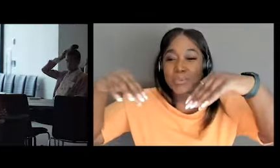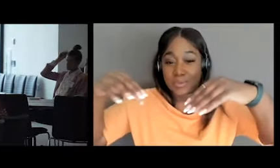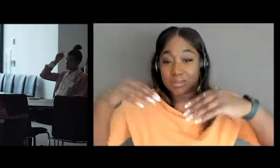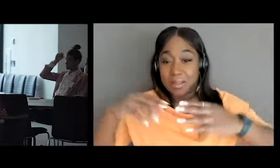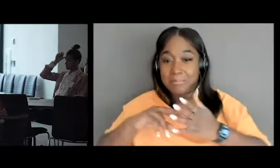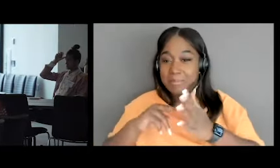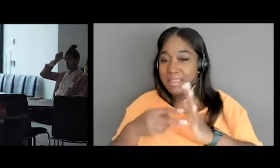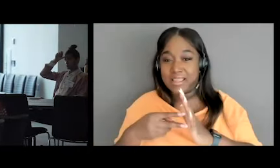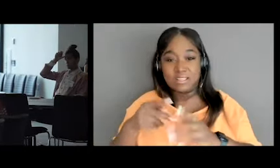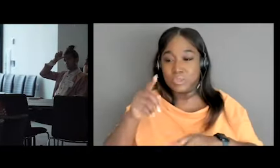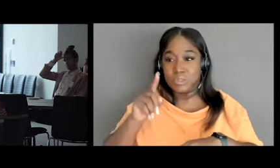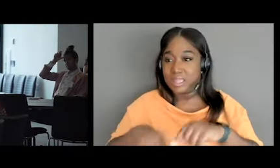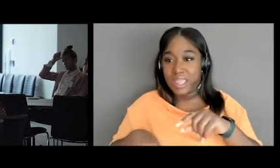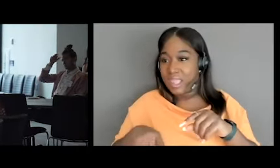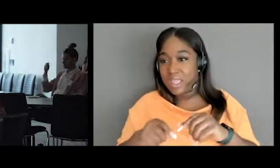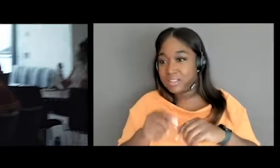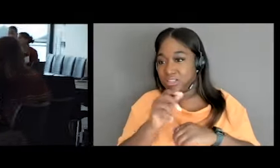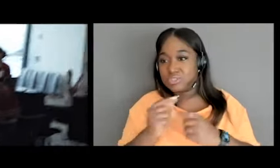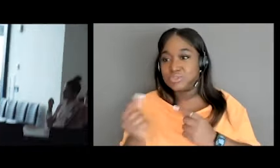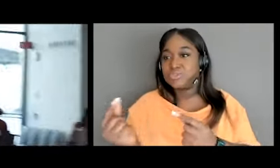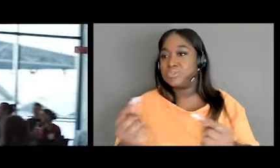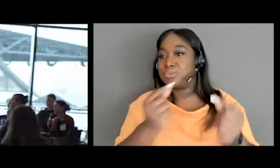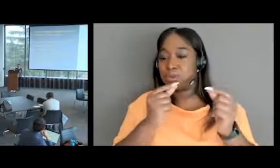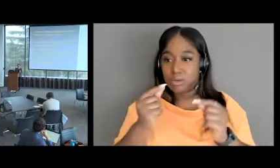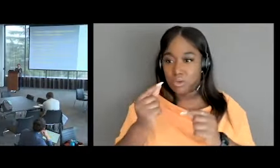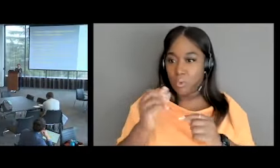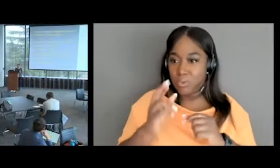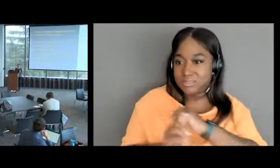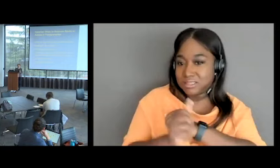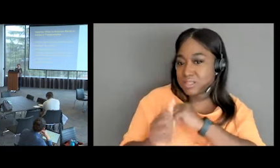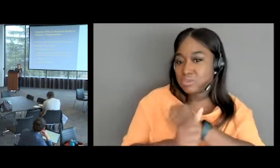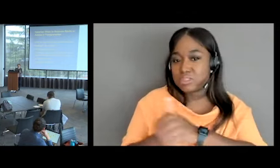as flexibly time-wise as others.